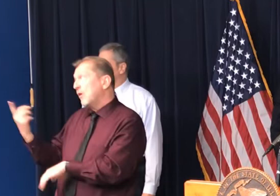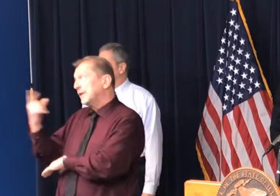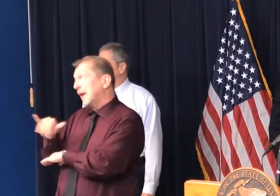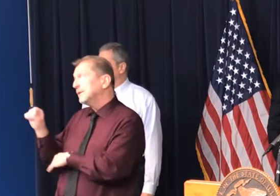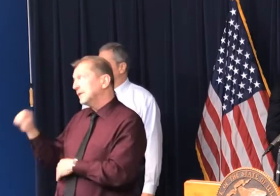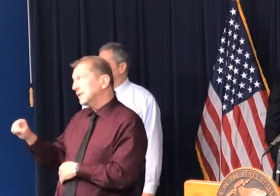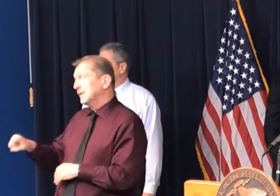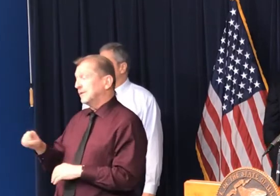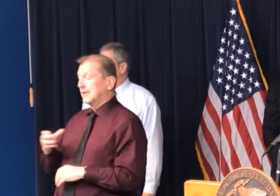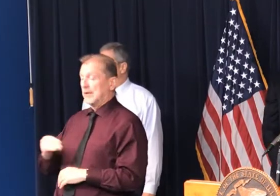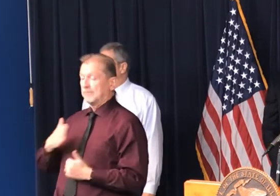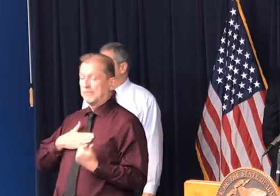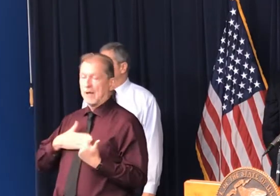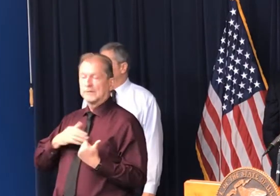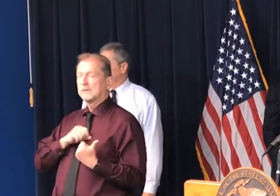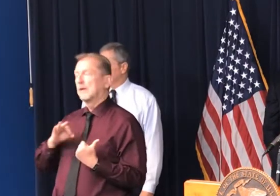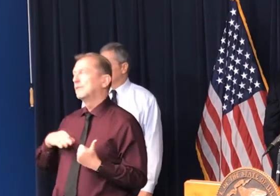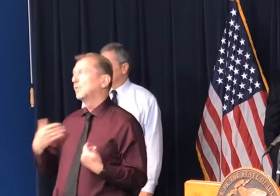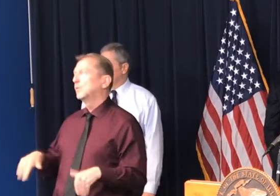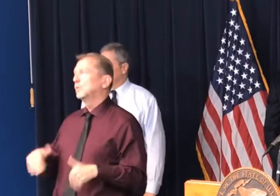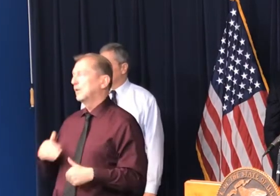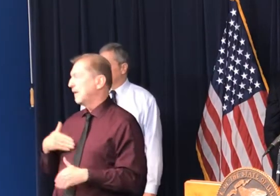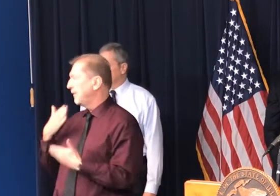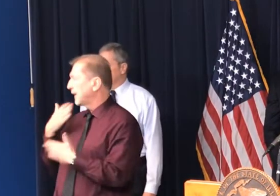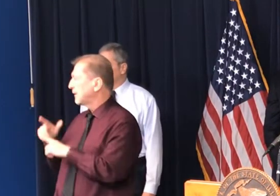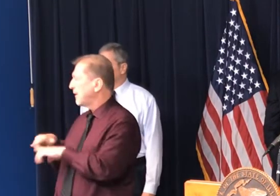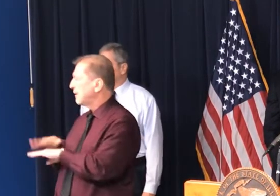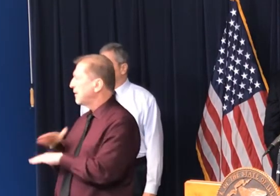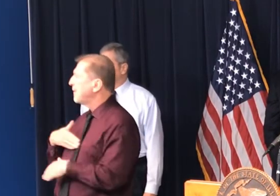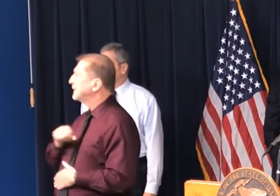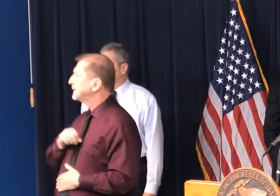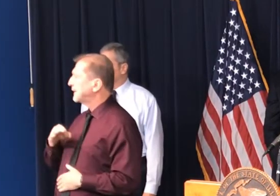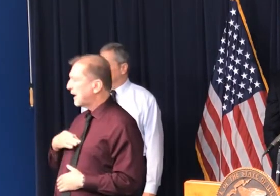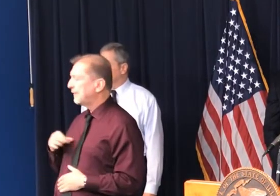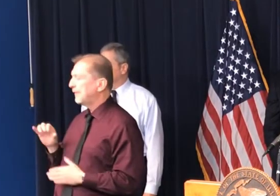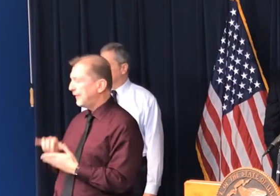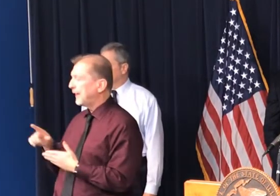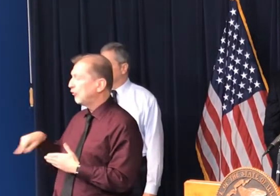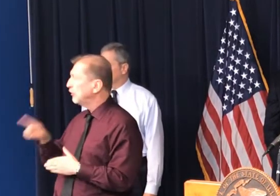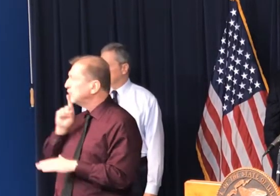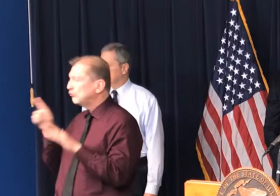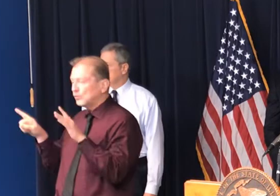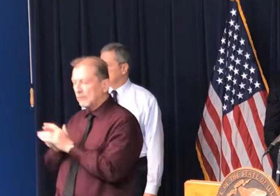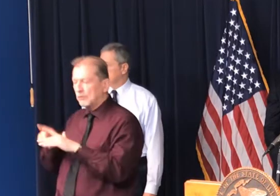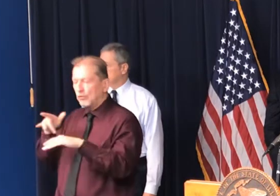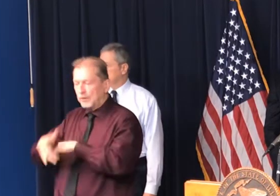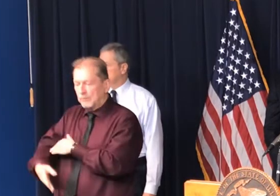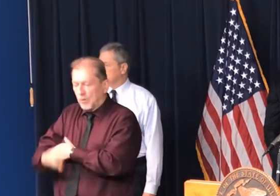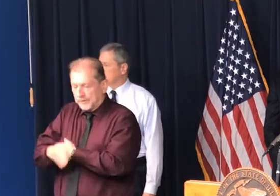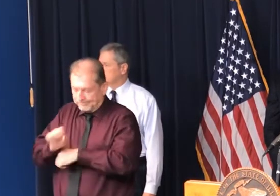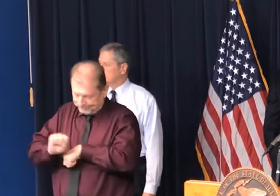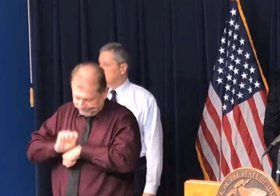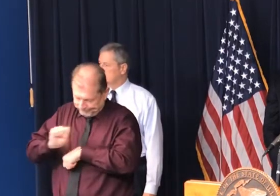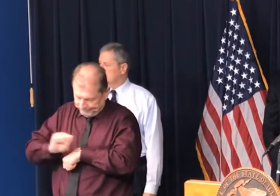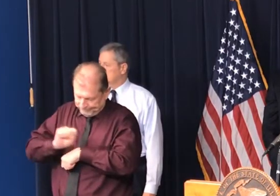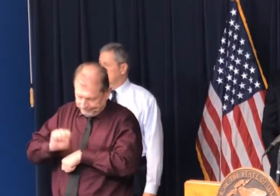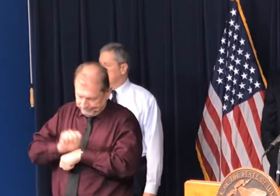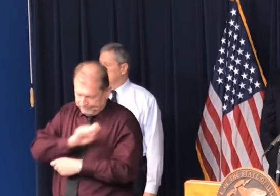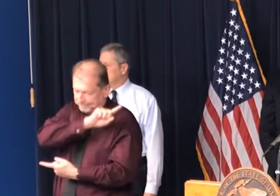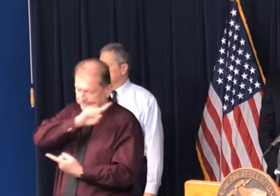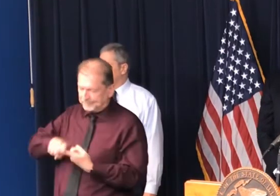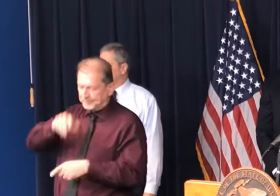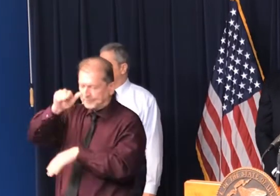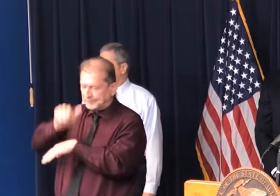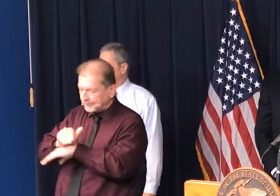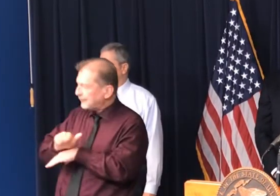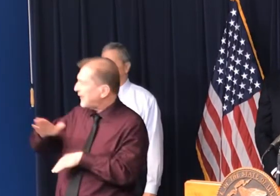my staff especially, I'm so grateful to, because really they're getting here early in the morning. They're here late at